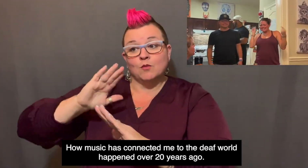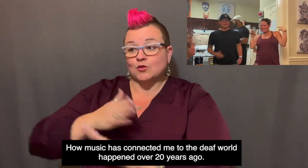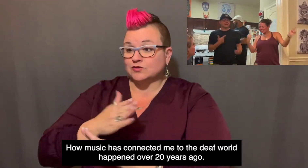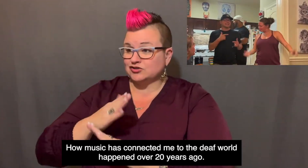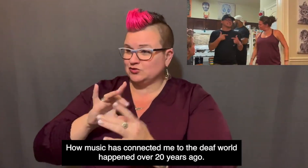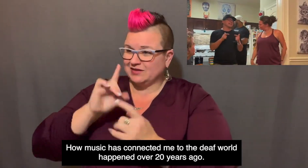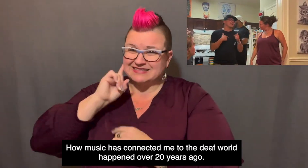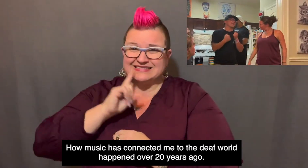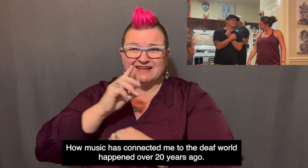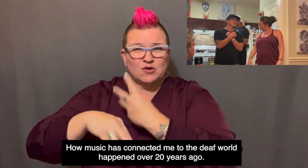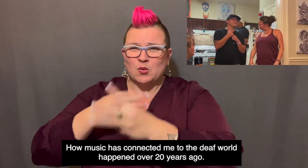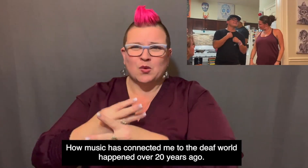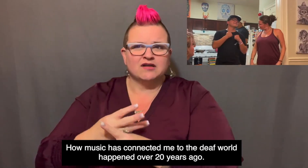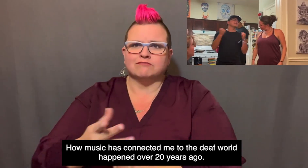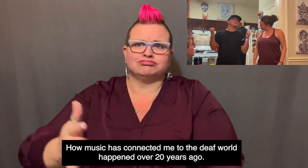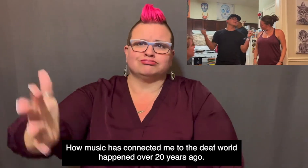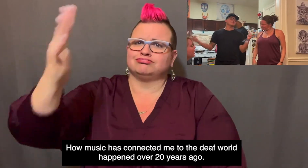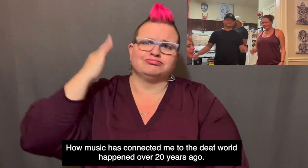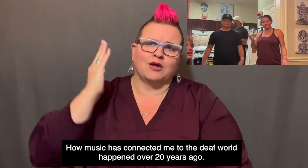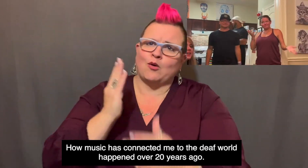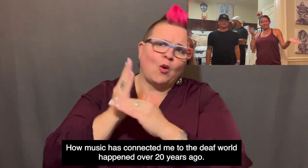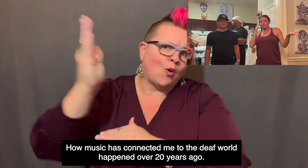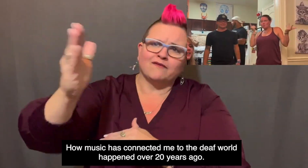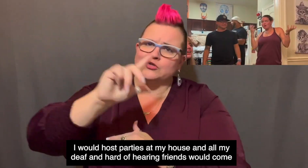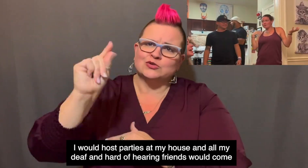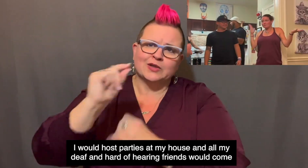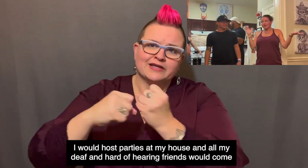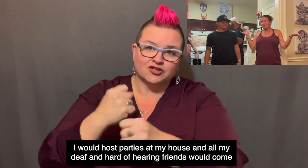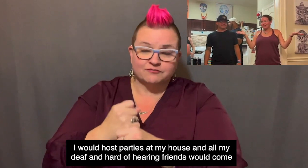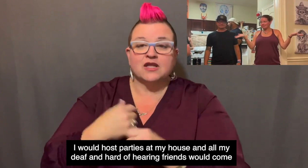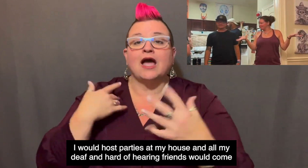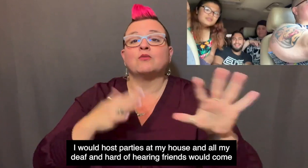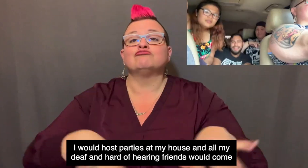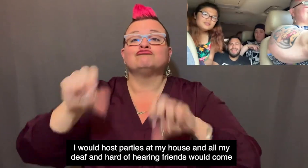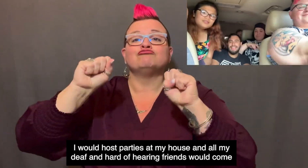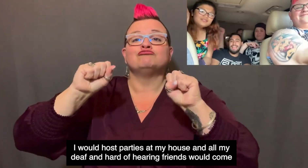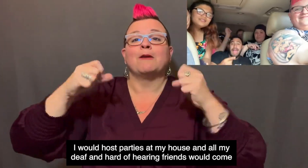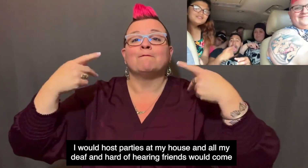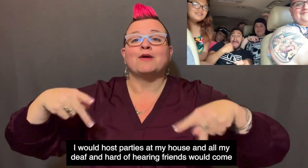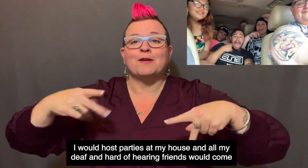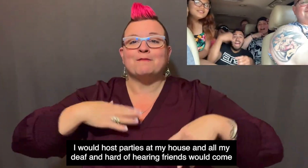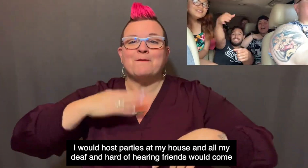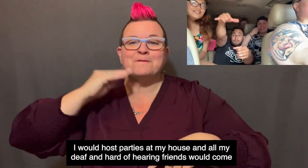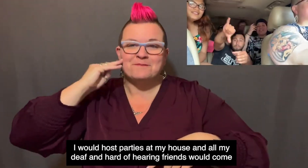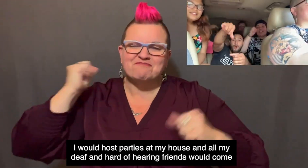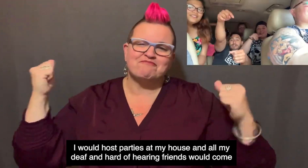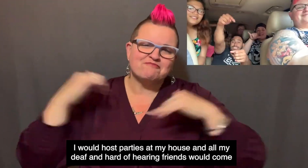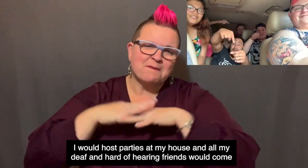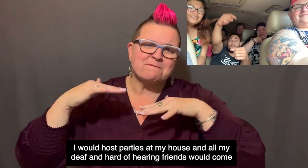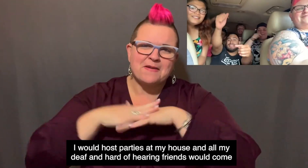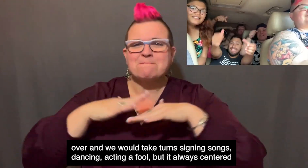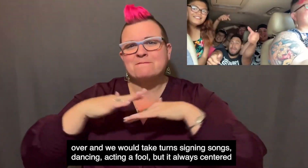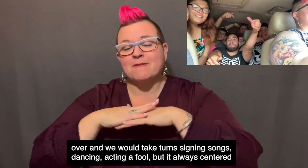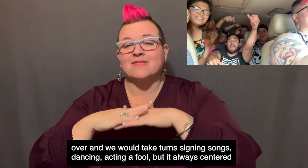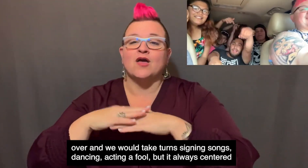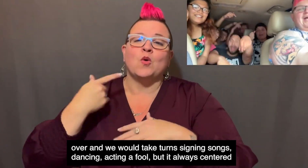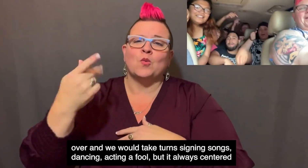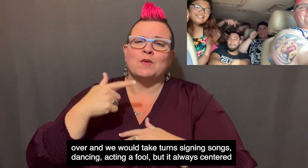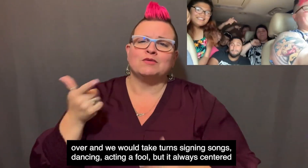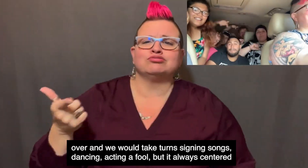deaf world happened well over 20 years ago. I would host parties at my house, and all my deaf and hard of hearing friends would come over, and we would take